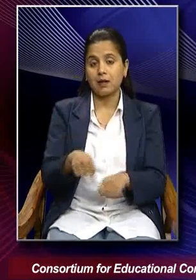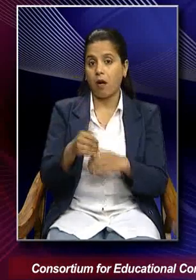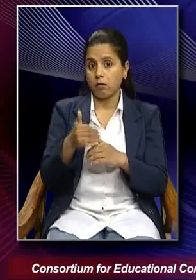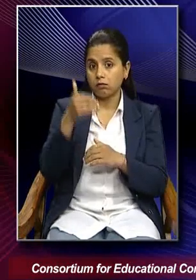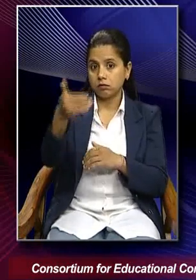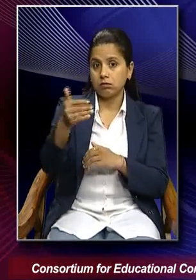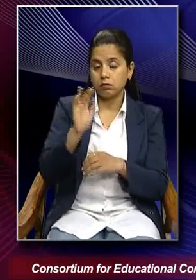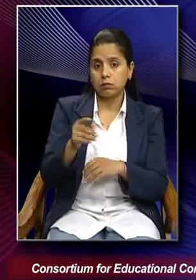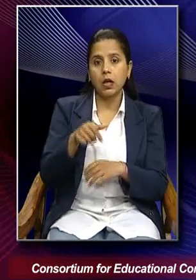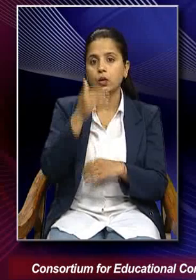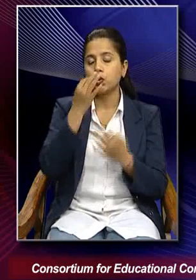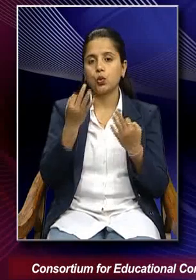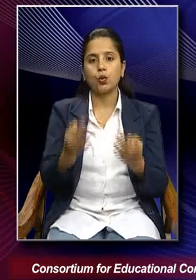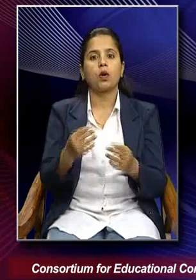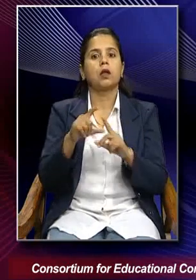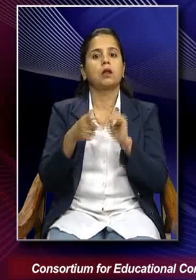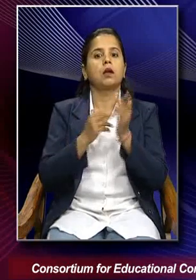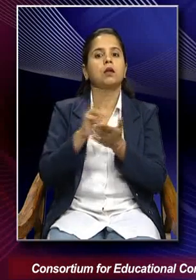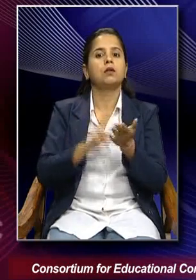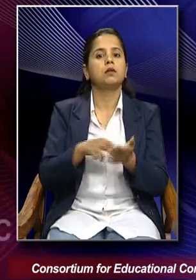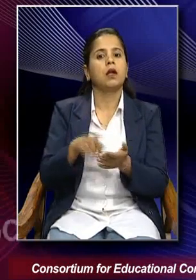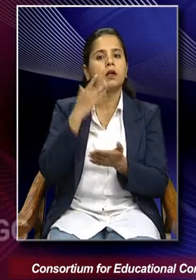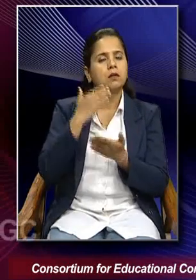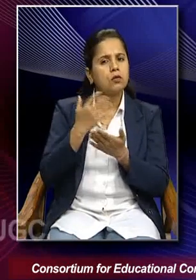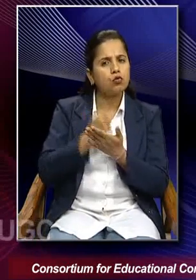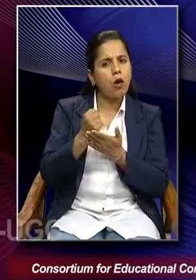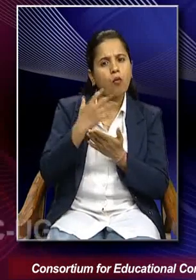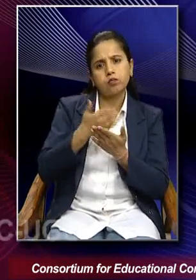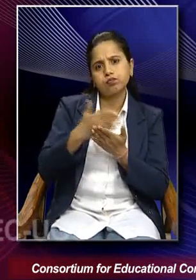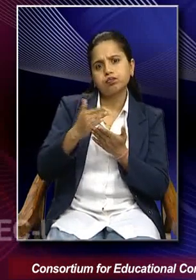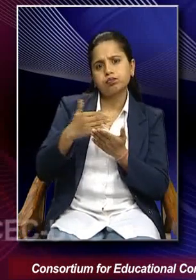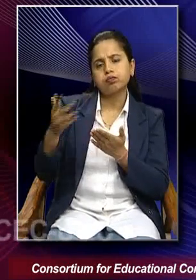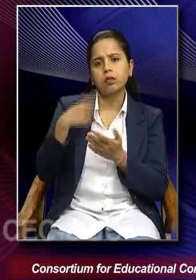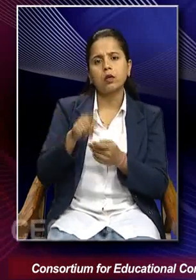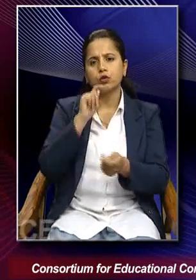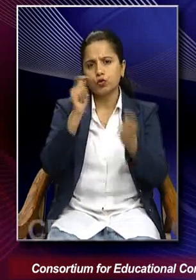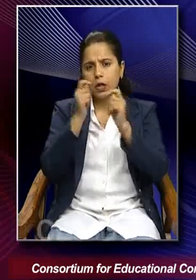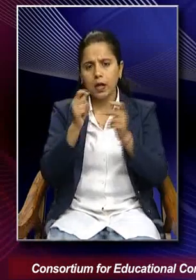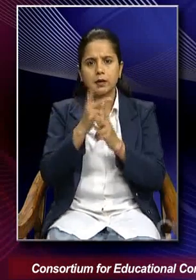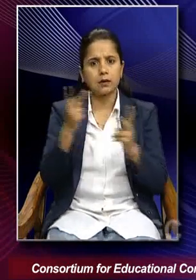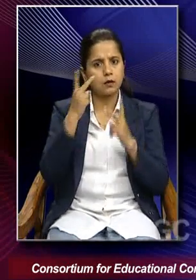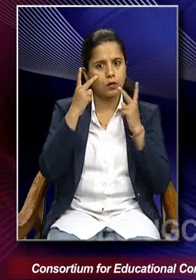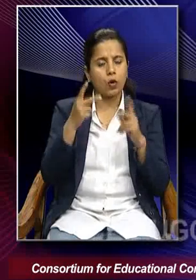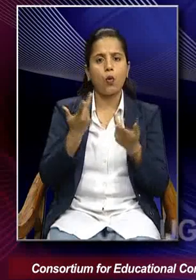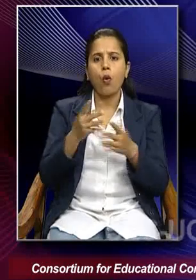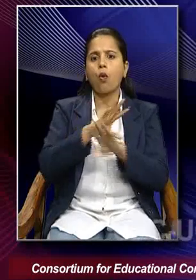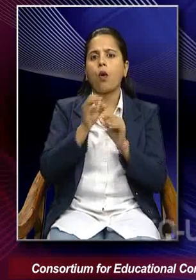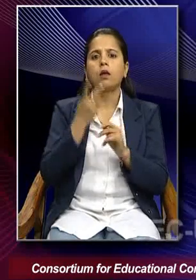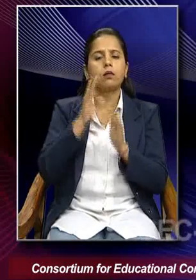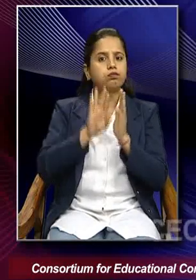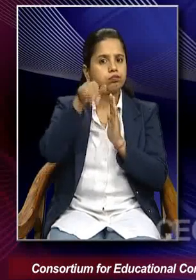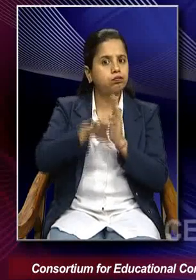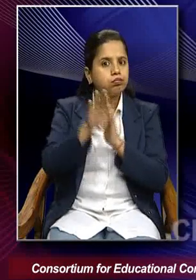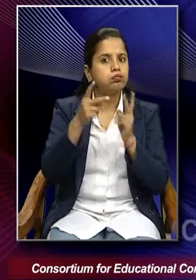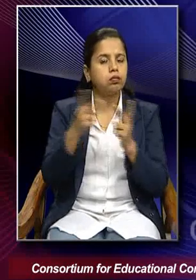approach, Yoga Darshan is trying to remove all the kind of modifications or the fluctuations